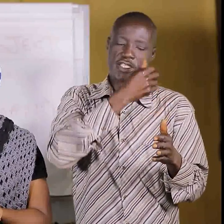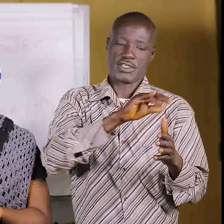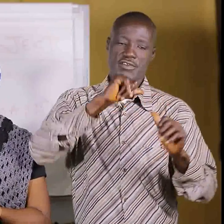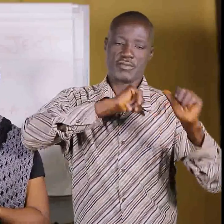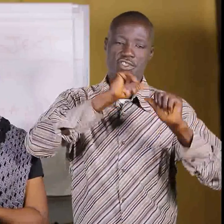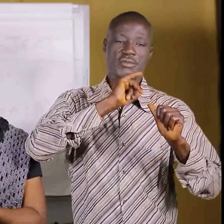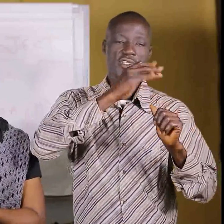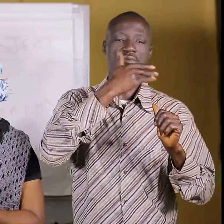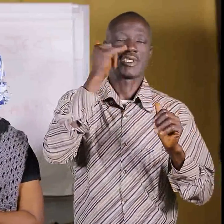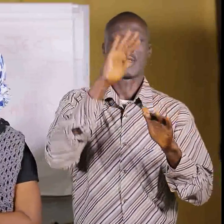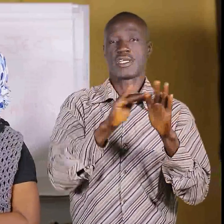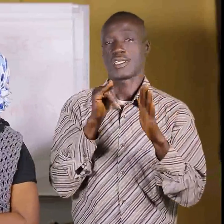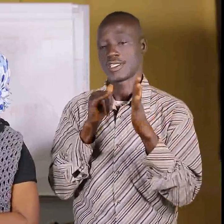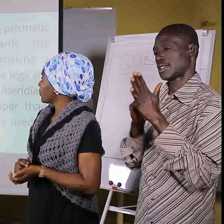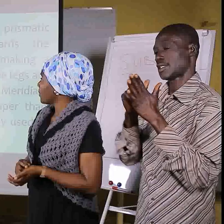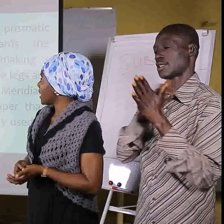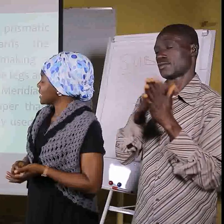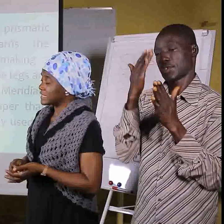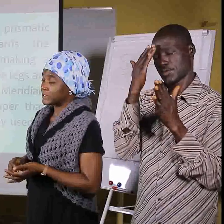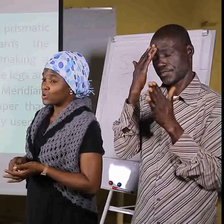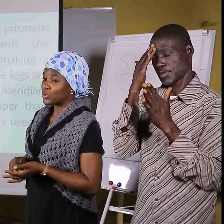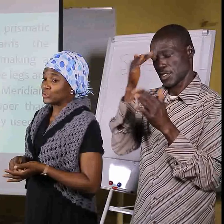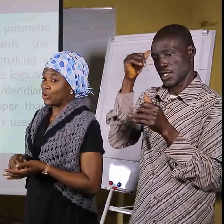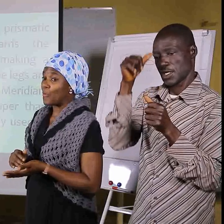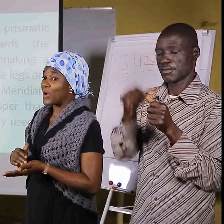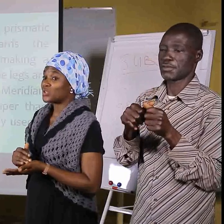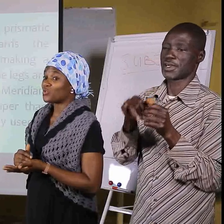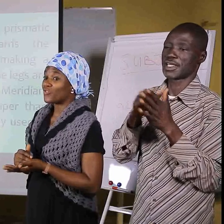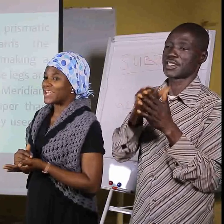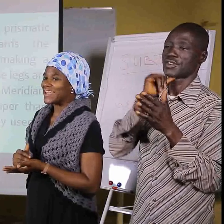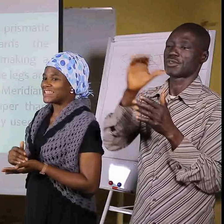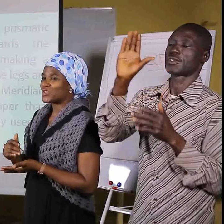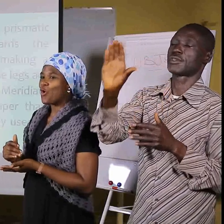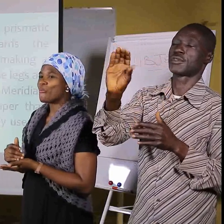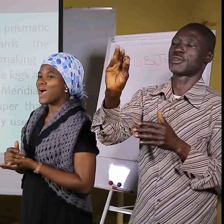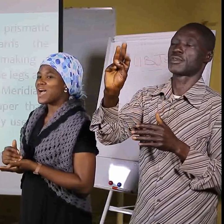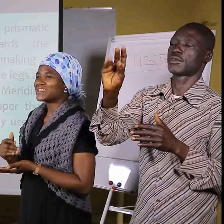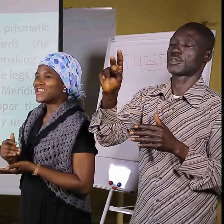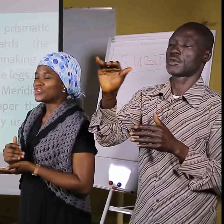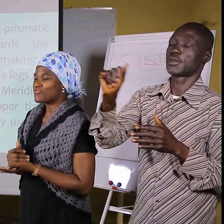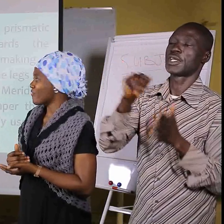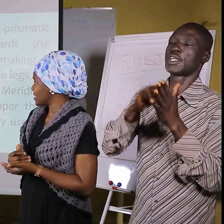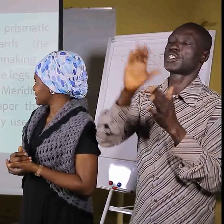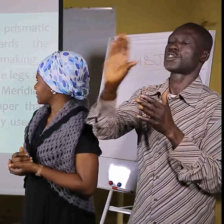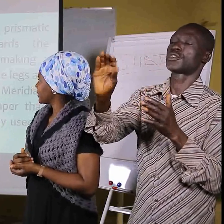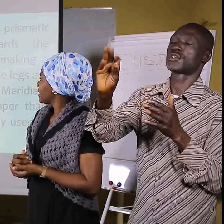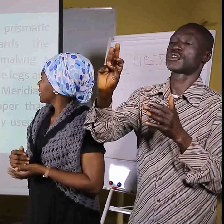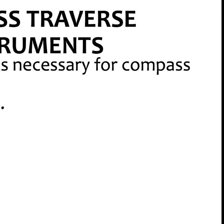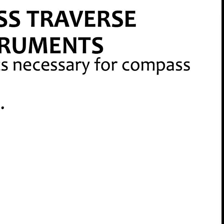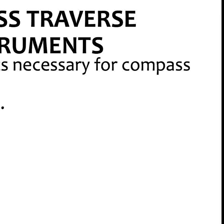compass survey that we know. Remember, it is not compass survey, it is compass